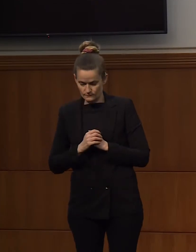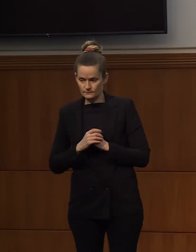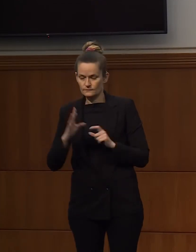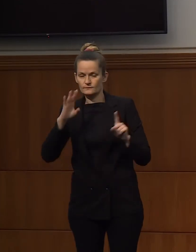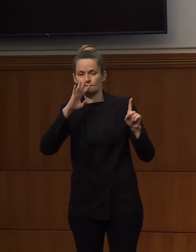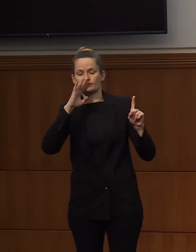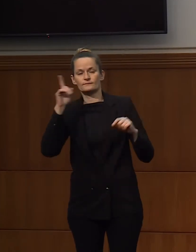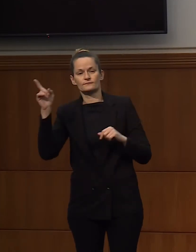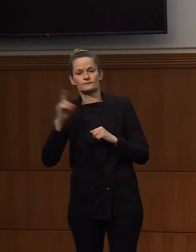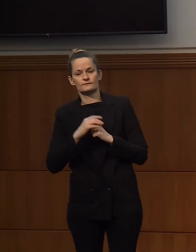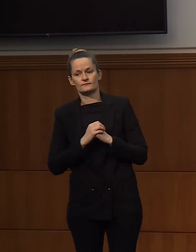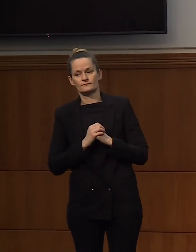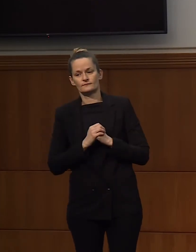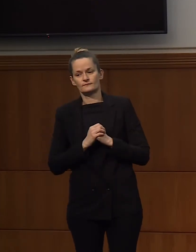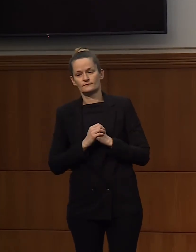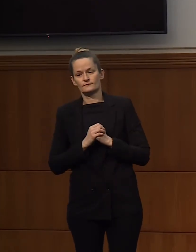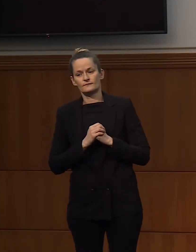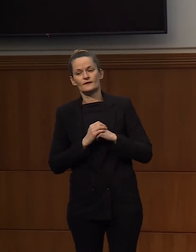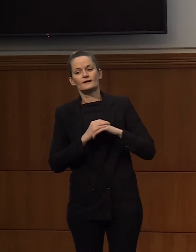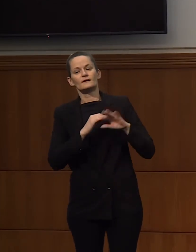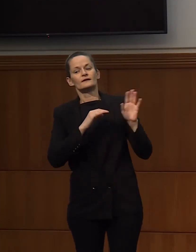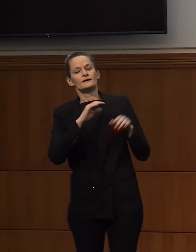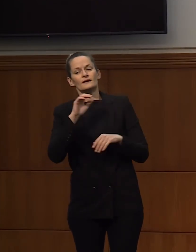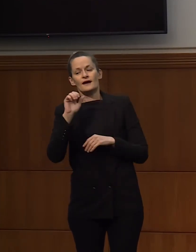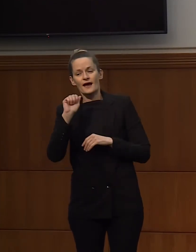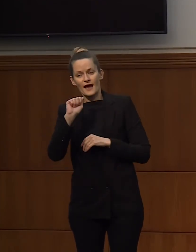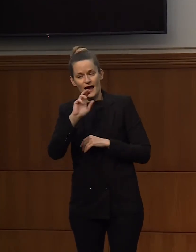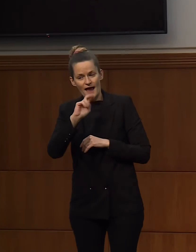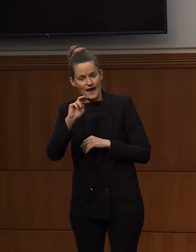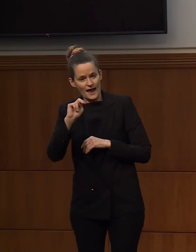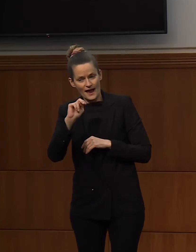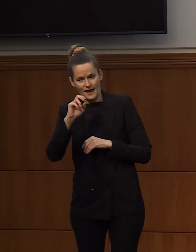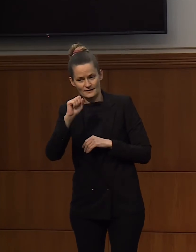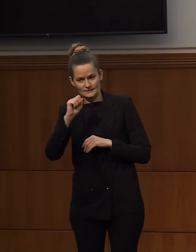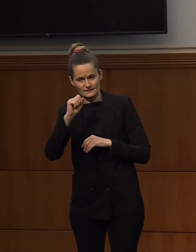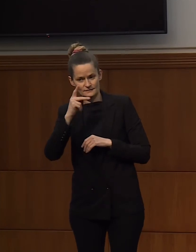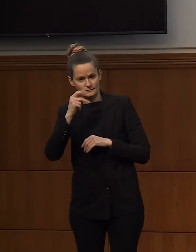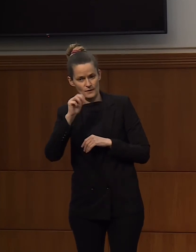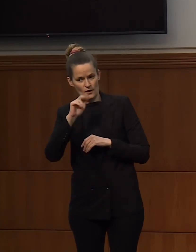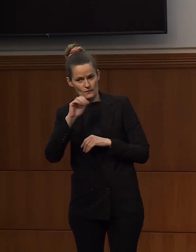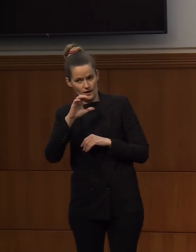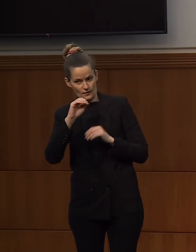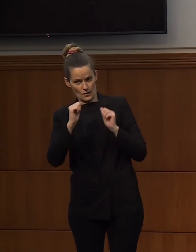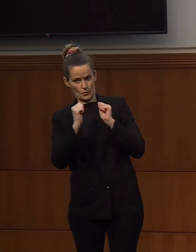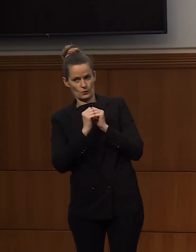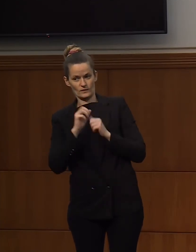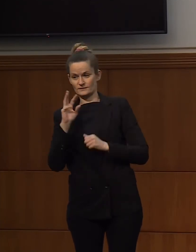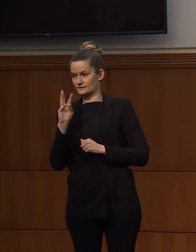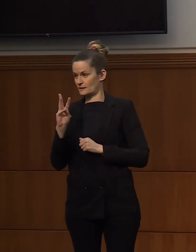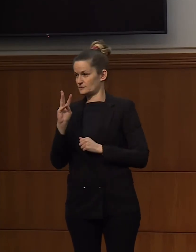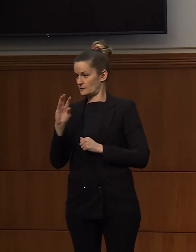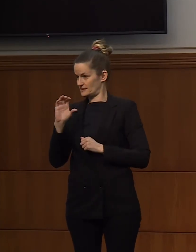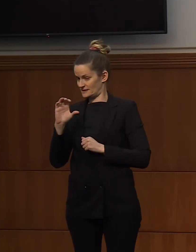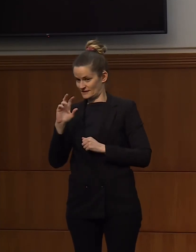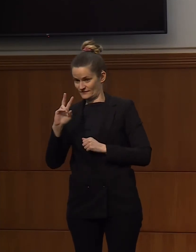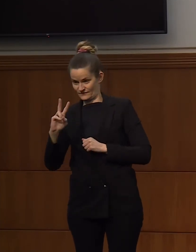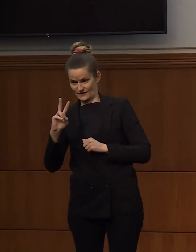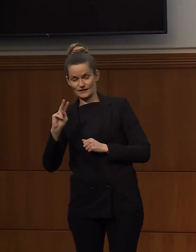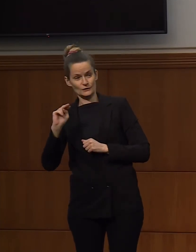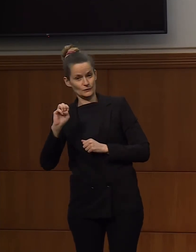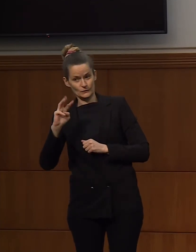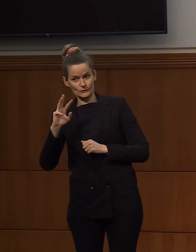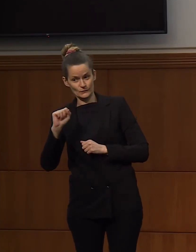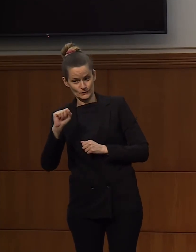All right, Ann Sparaca with WDEC 13 News Now. If you have a question, *6 to unmute yourself.